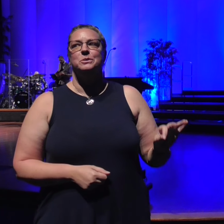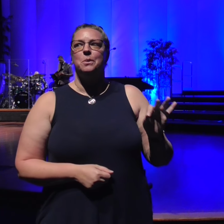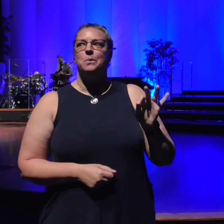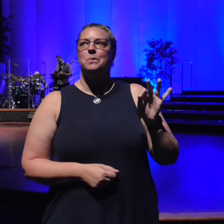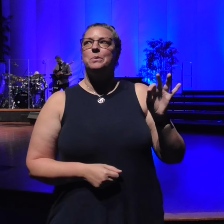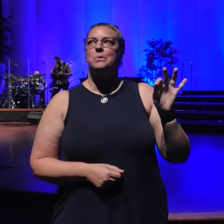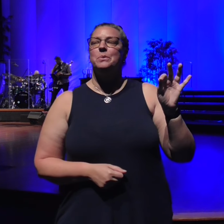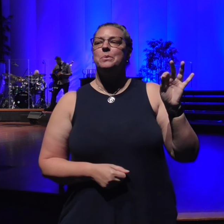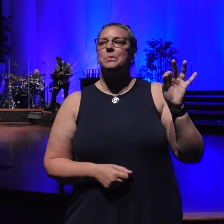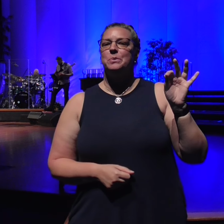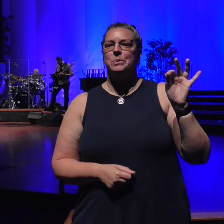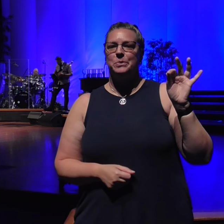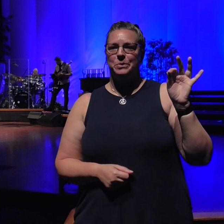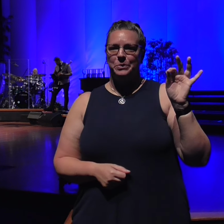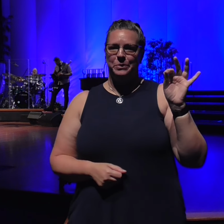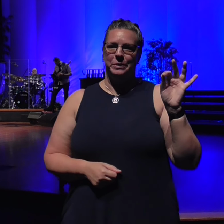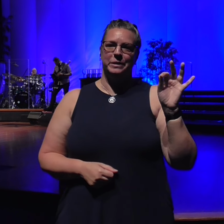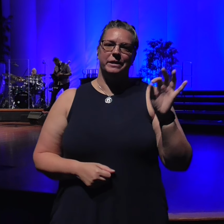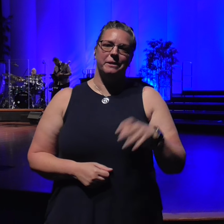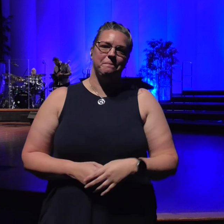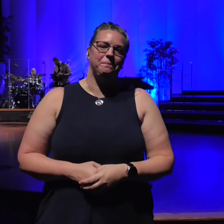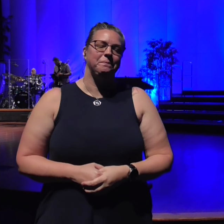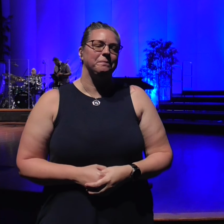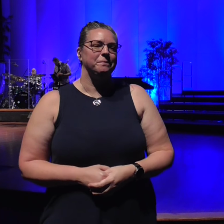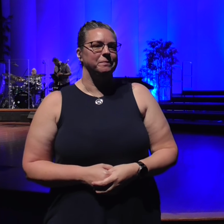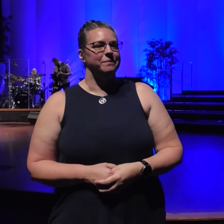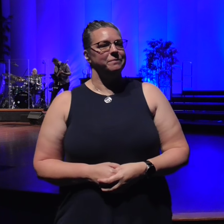my soul.